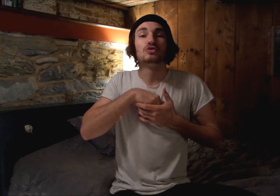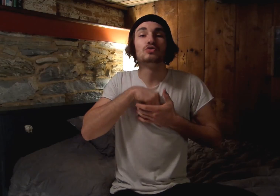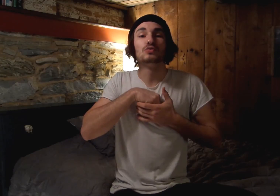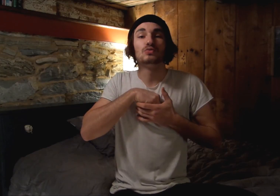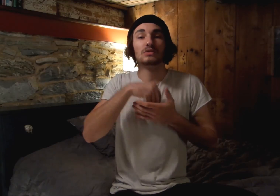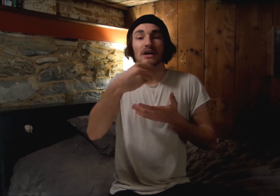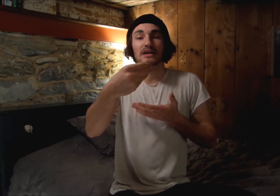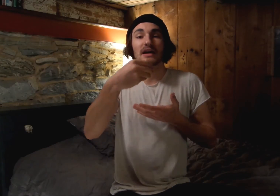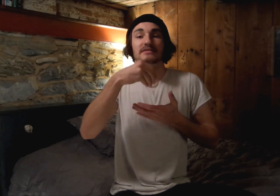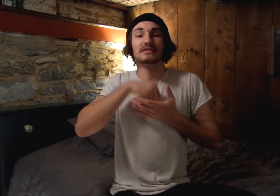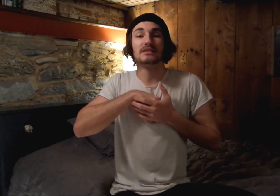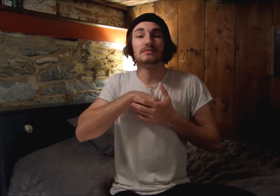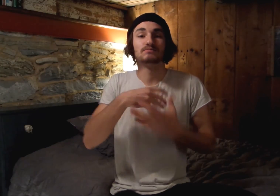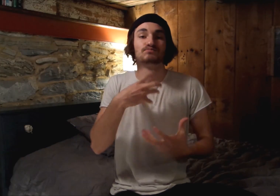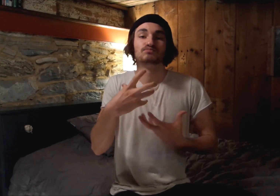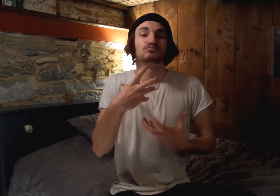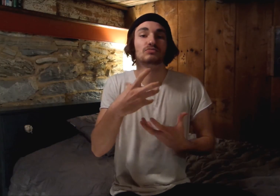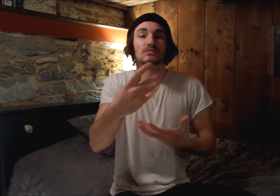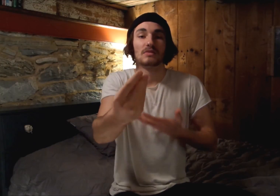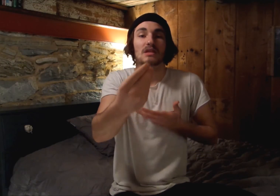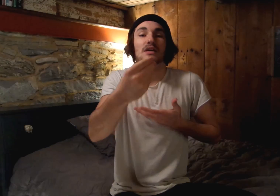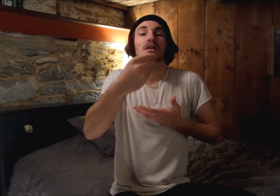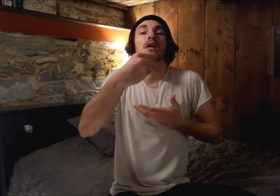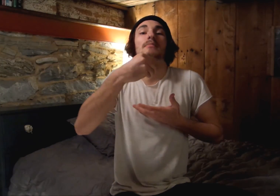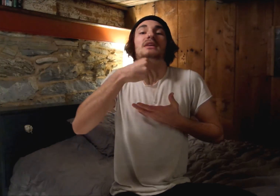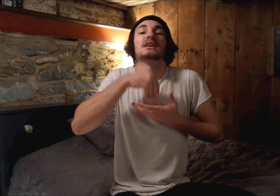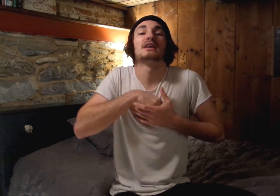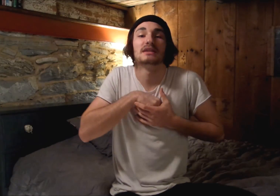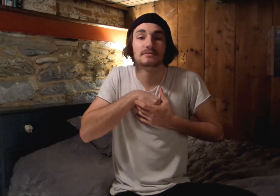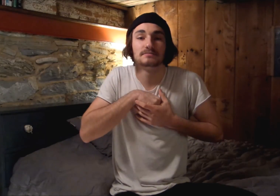you, like as in, like coming in.